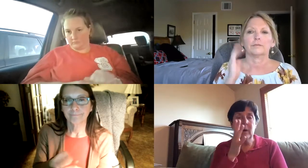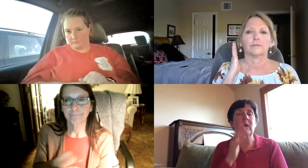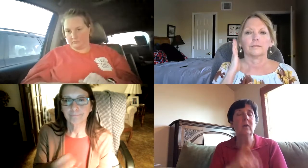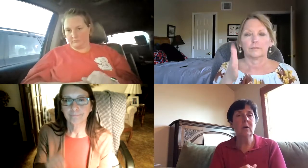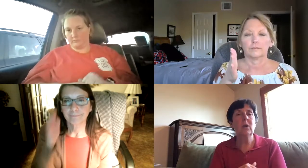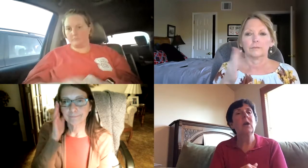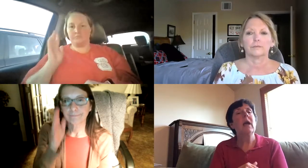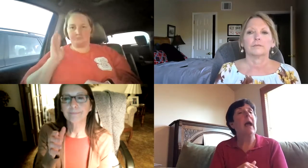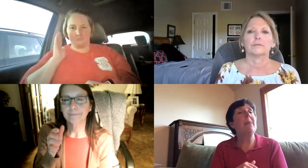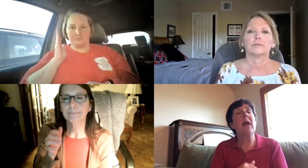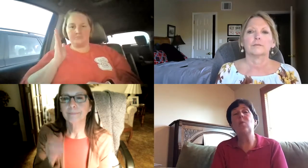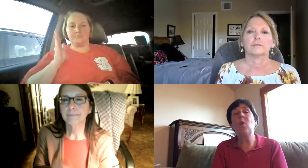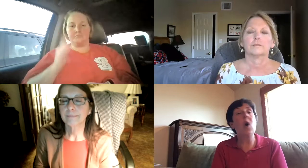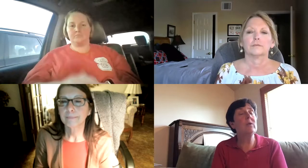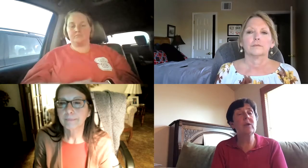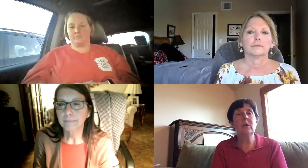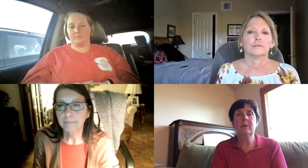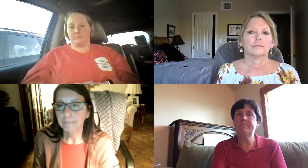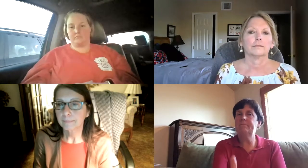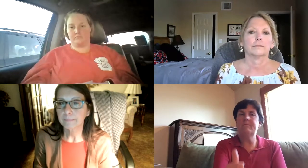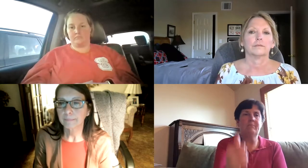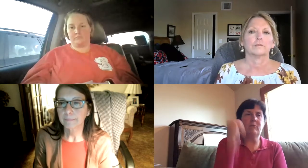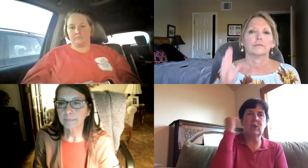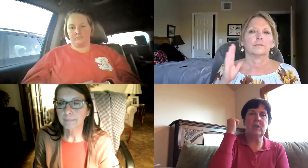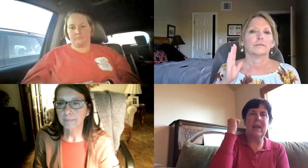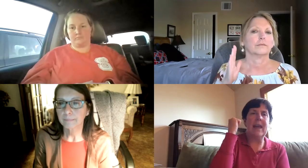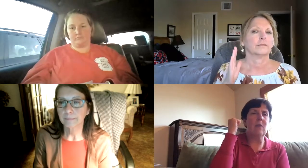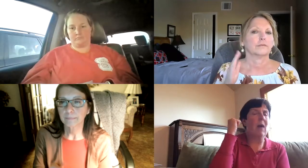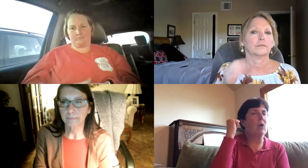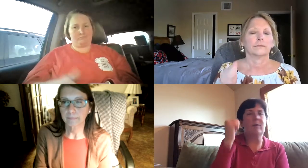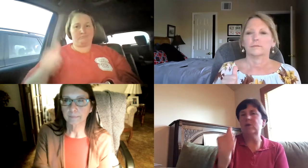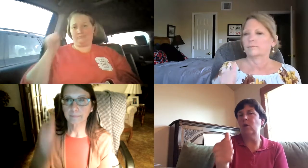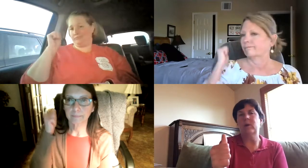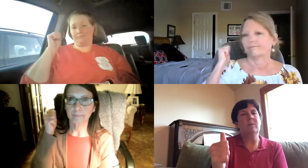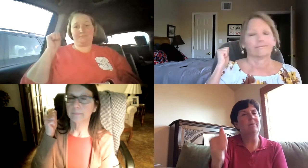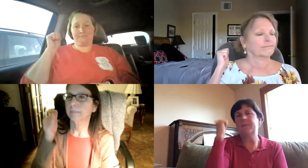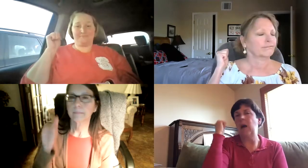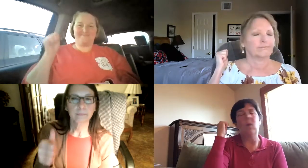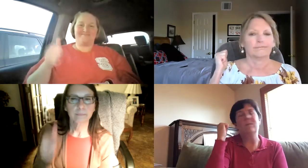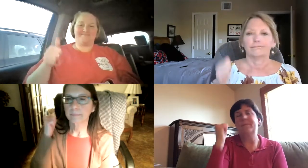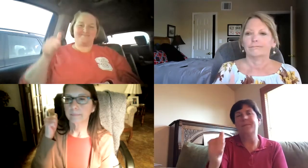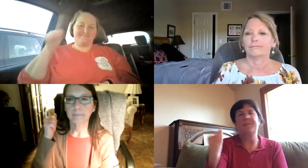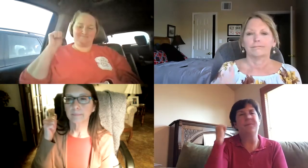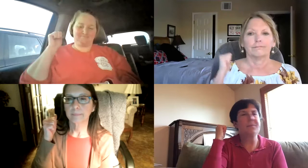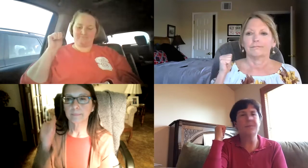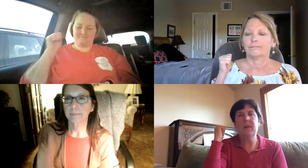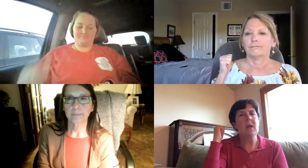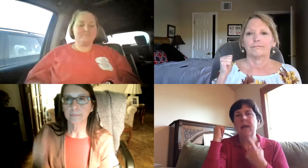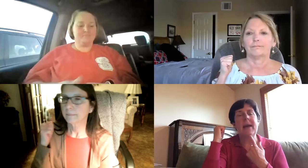I will. And then won't, just the A right over your shoulder. I won't.